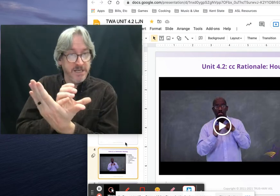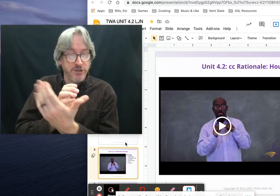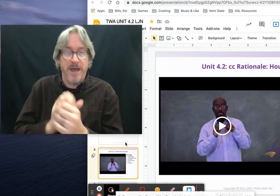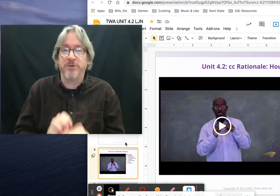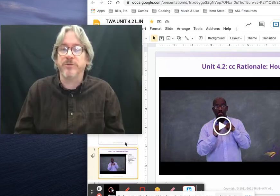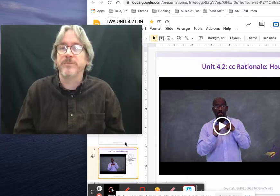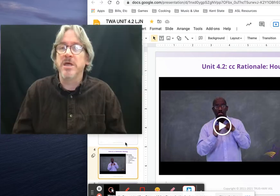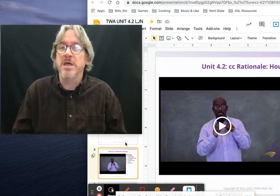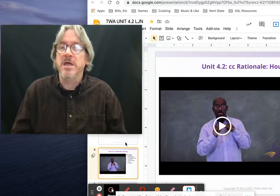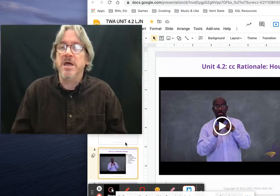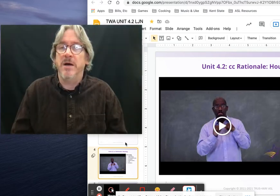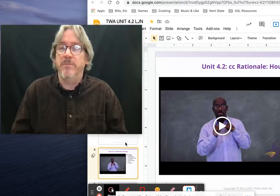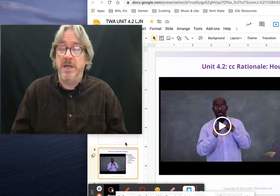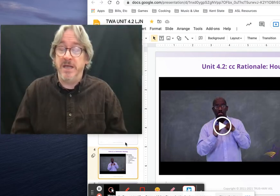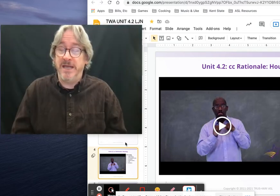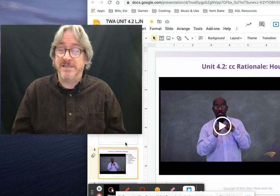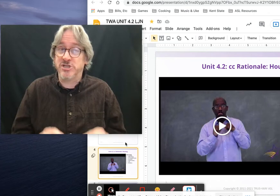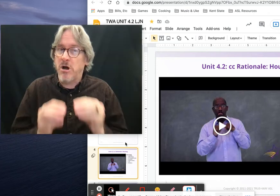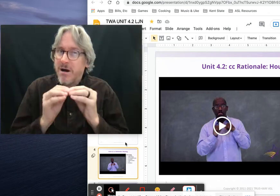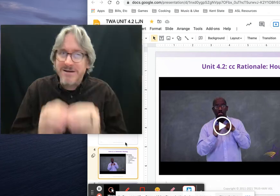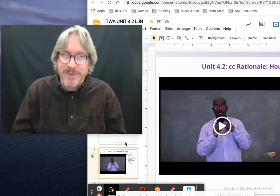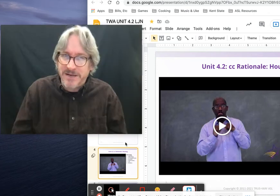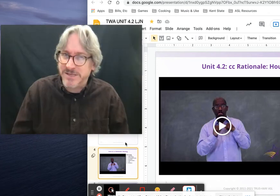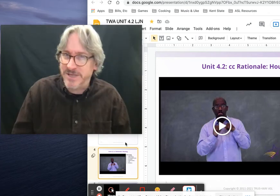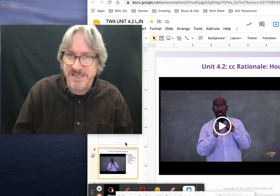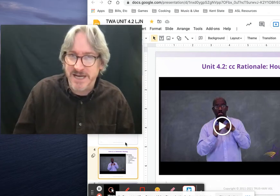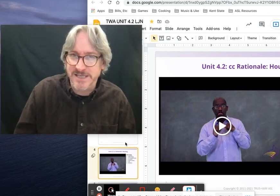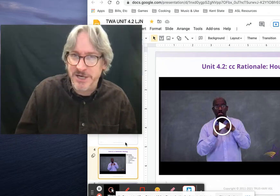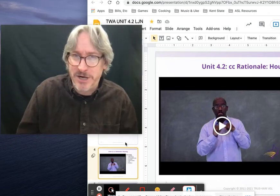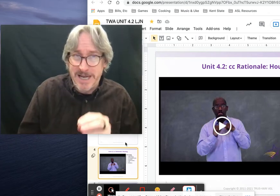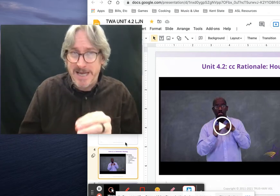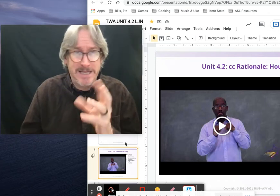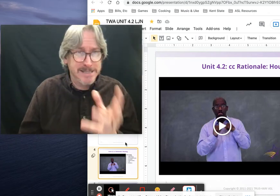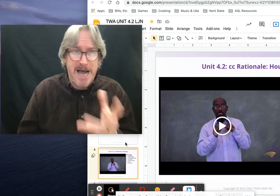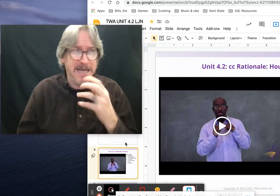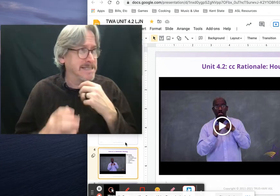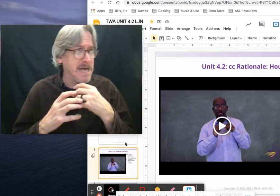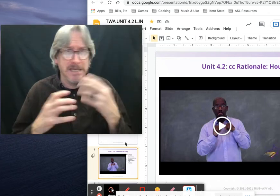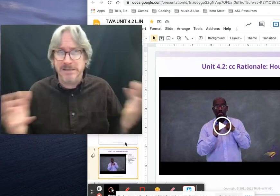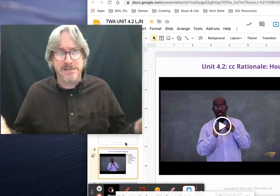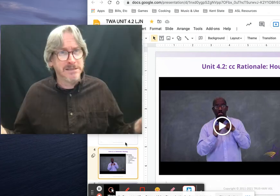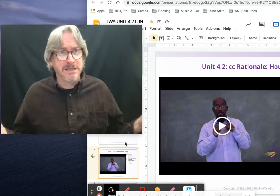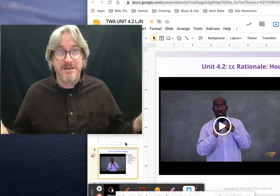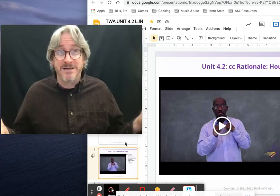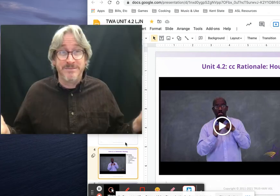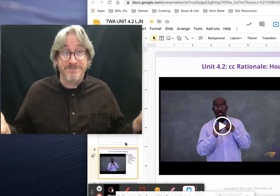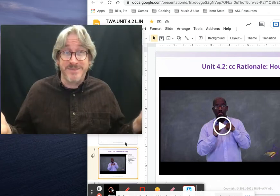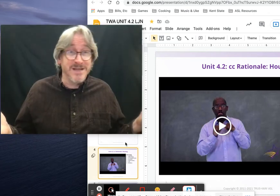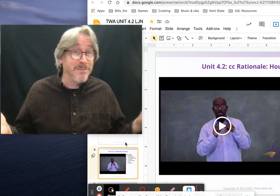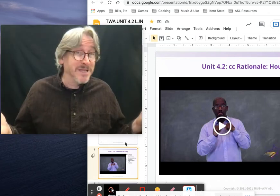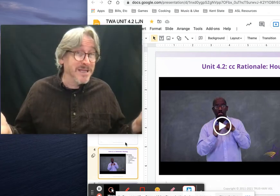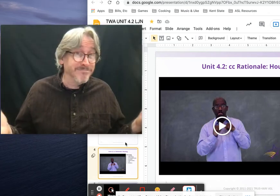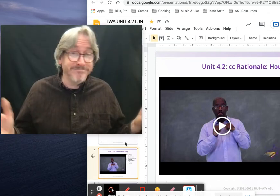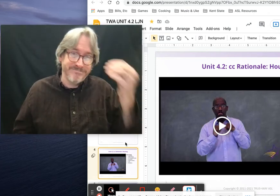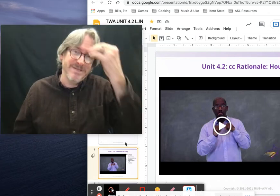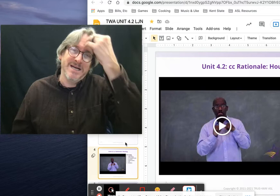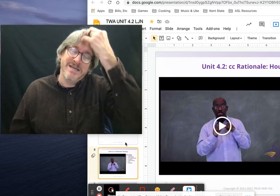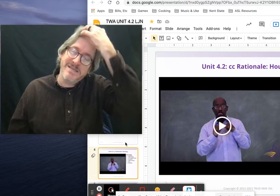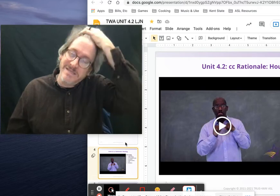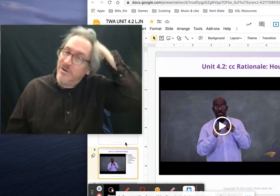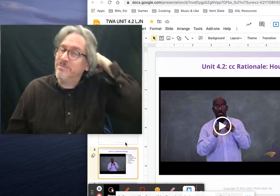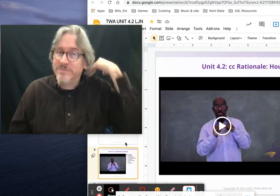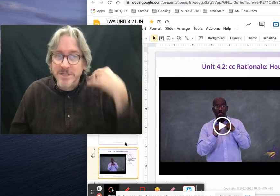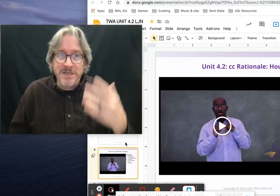with the C, chapter. It's hard to pick out some of the signs in here. Again, this guy signs sloppily.